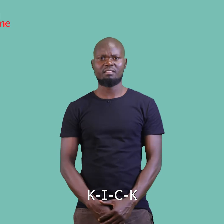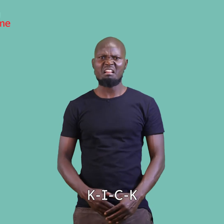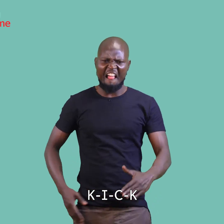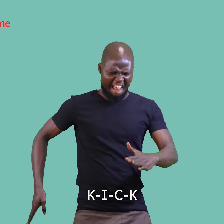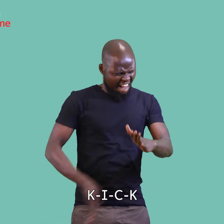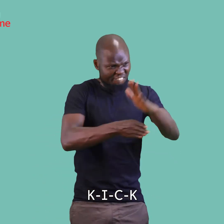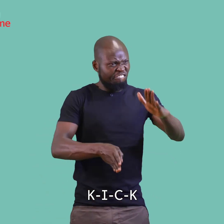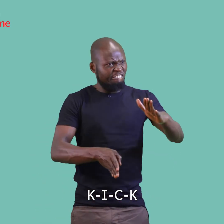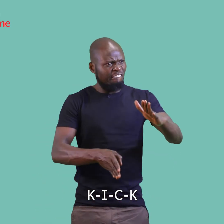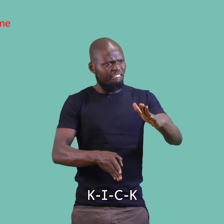Kick.